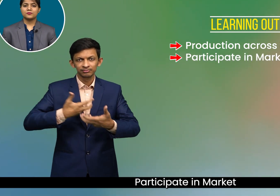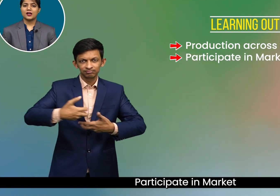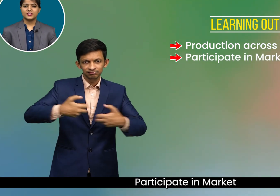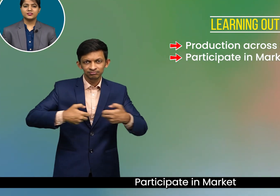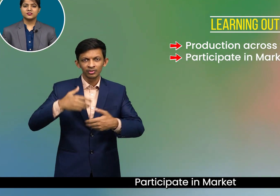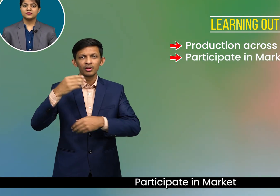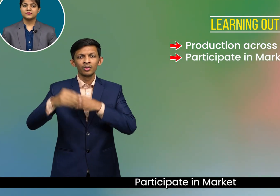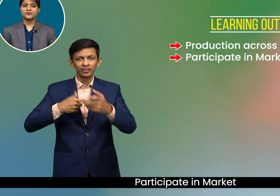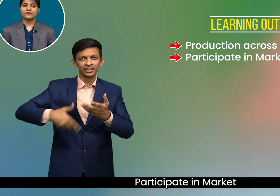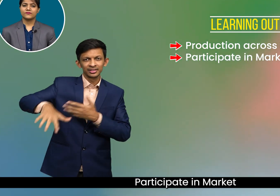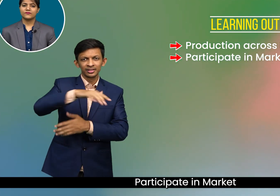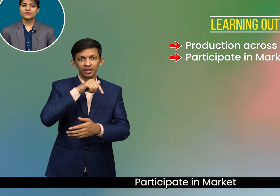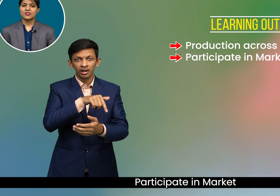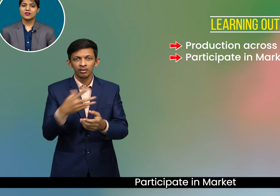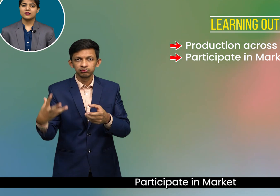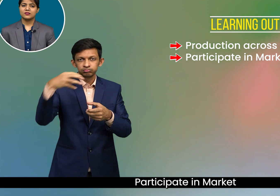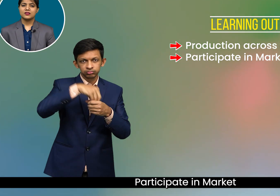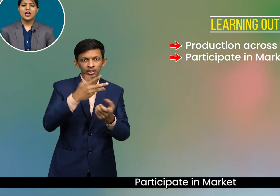Participate in market.